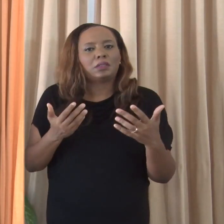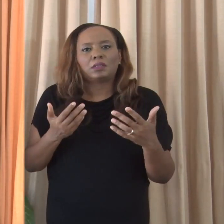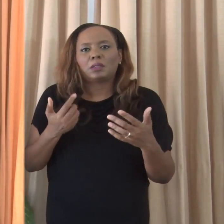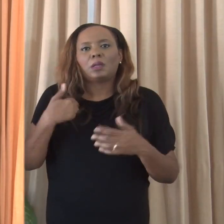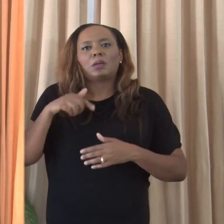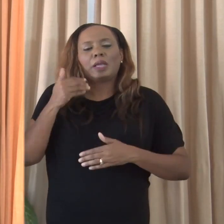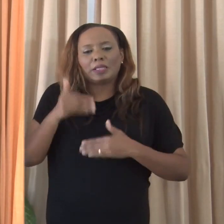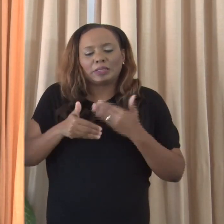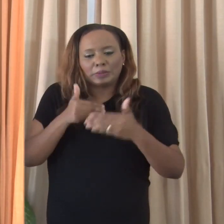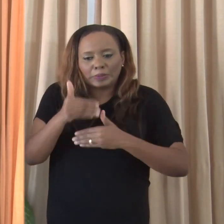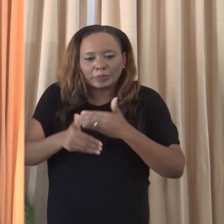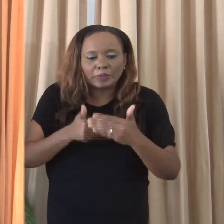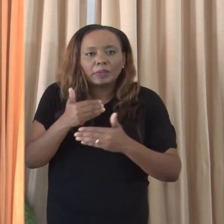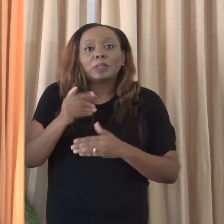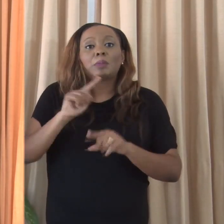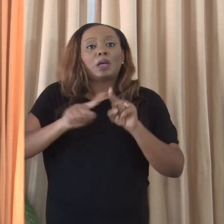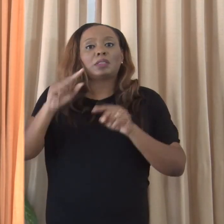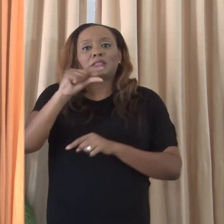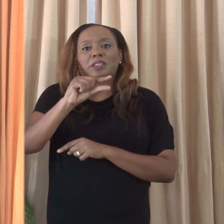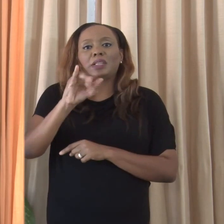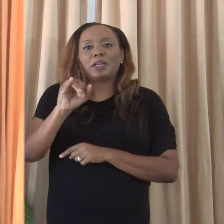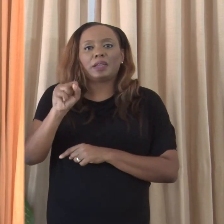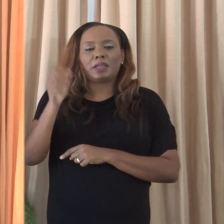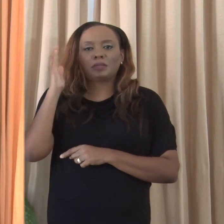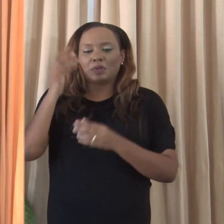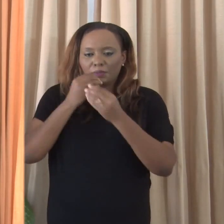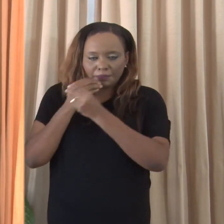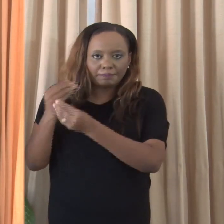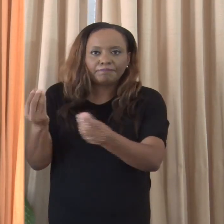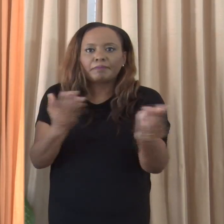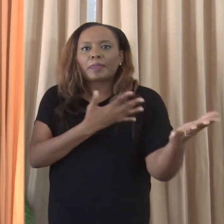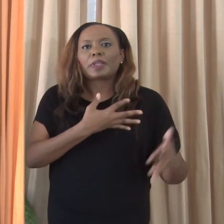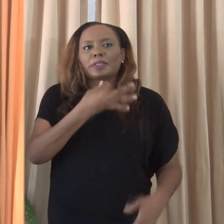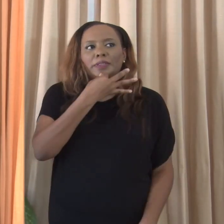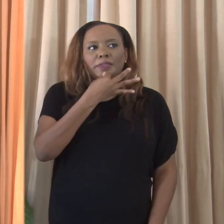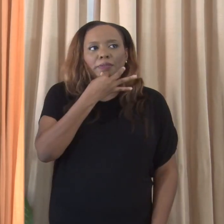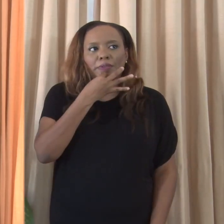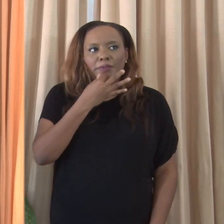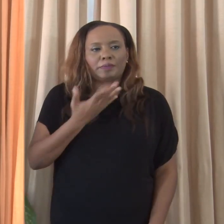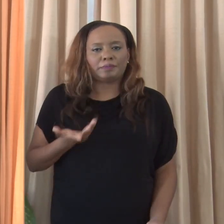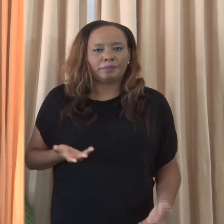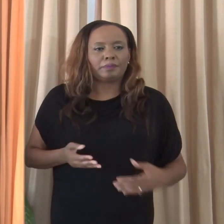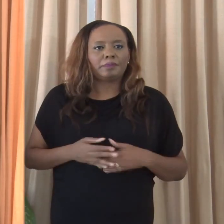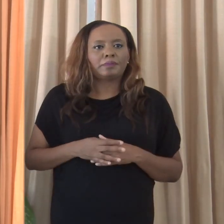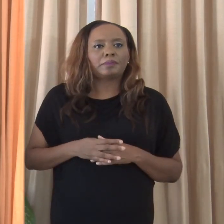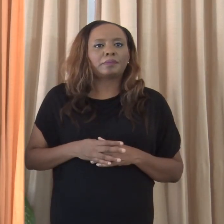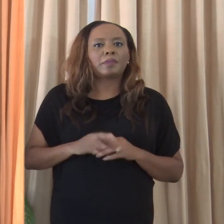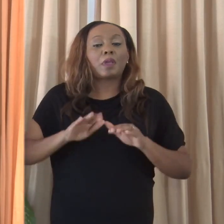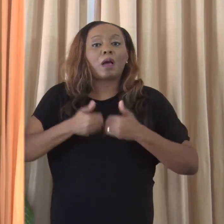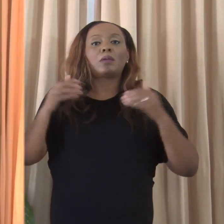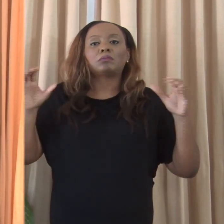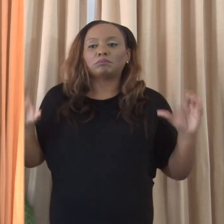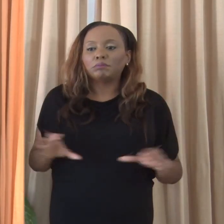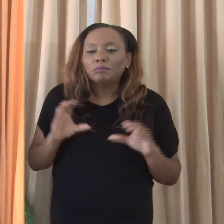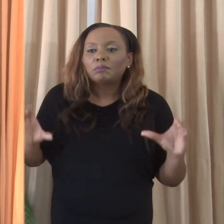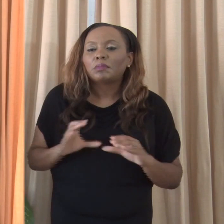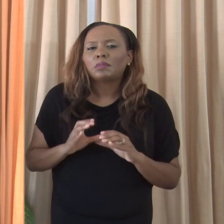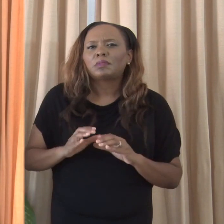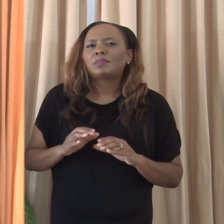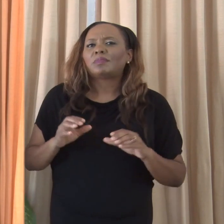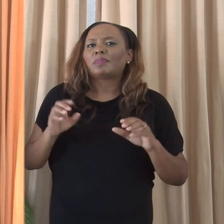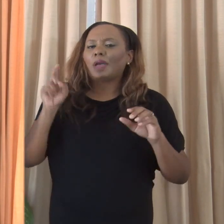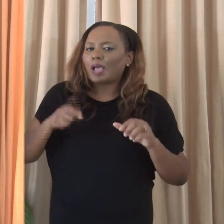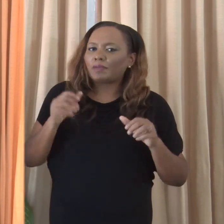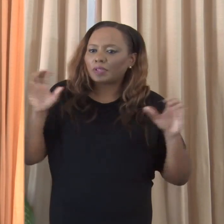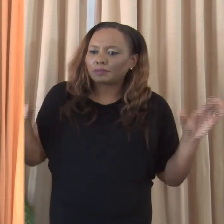Information Service some advisory messages on how we may best go about some of the activities that we have to continue to go